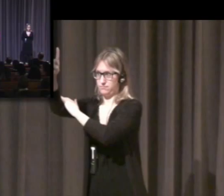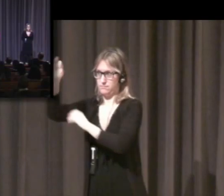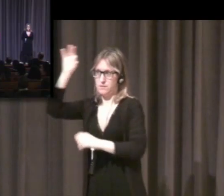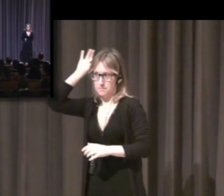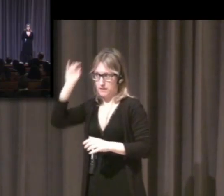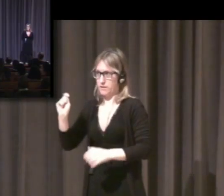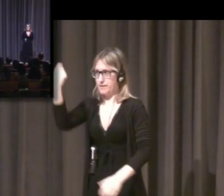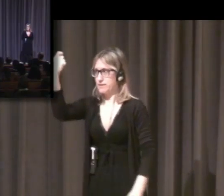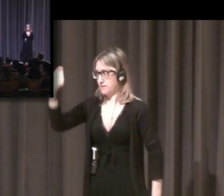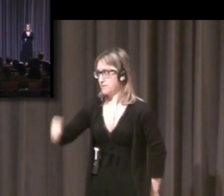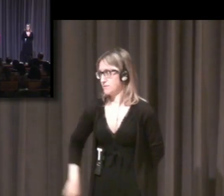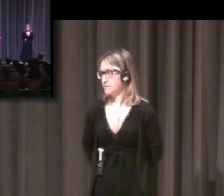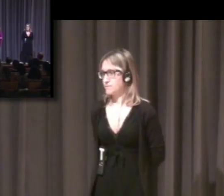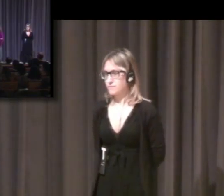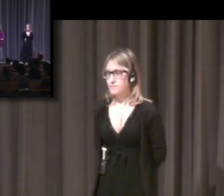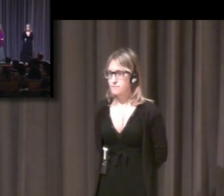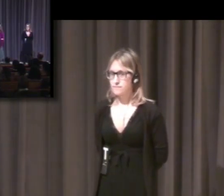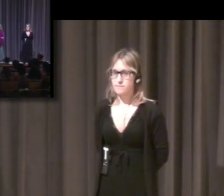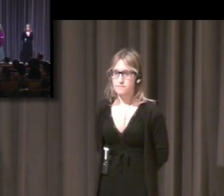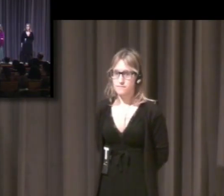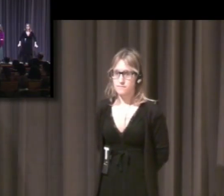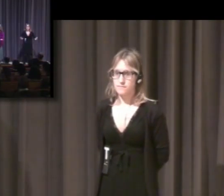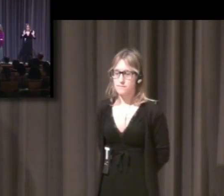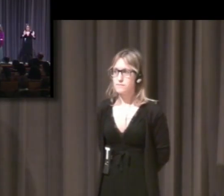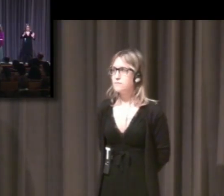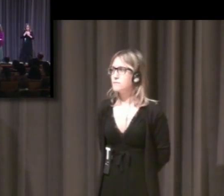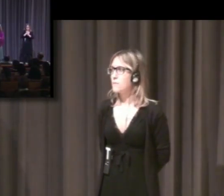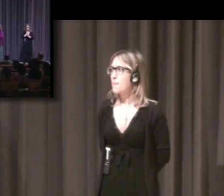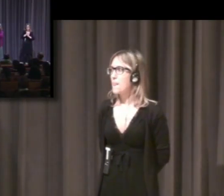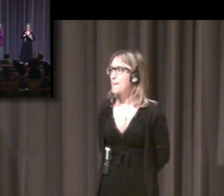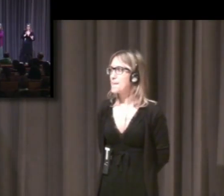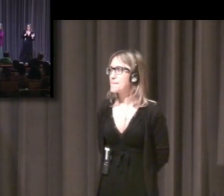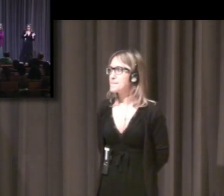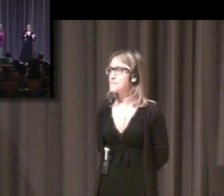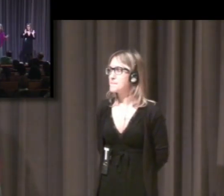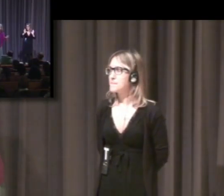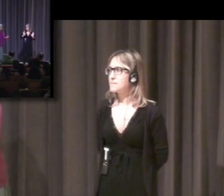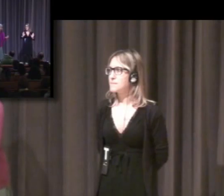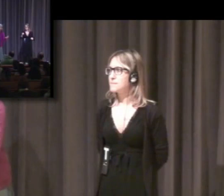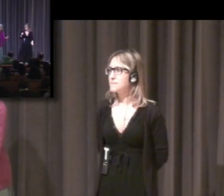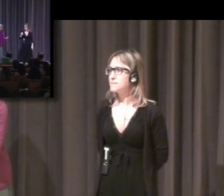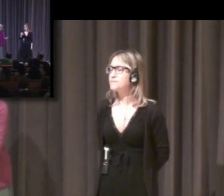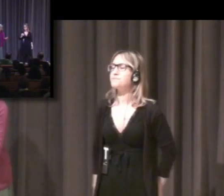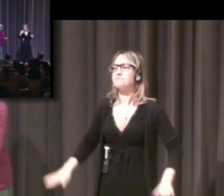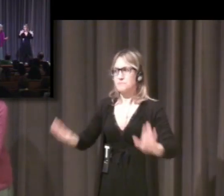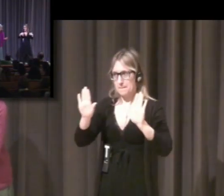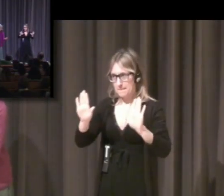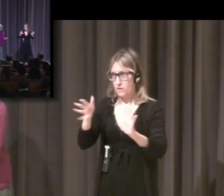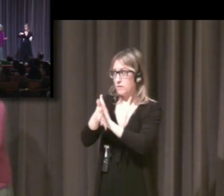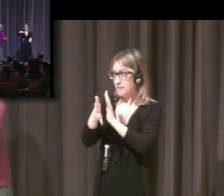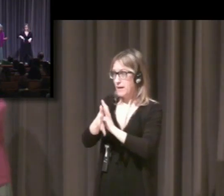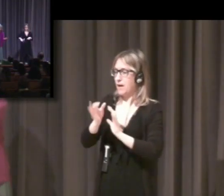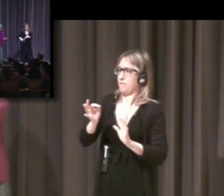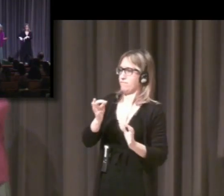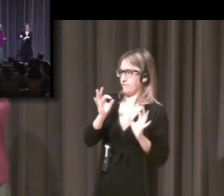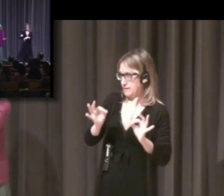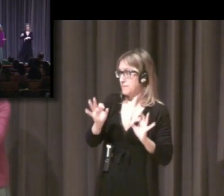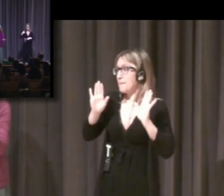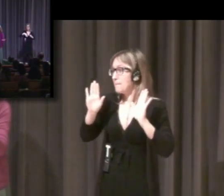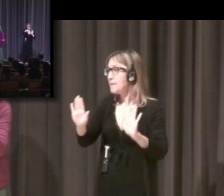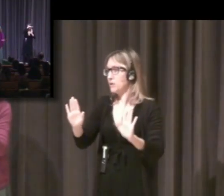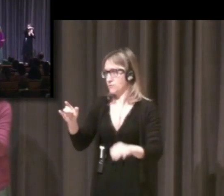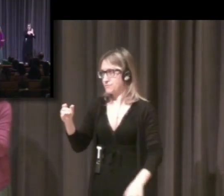Still, even if you take the child who has all the optimal conditions,